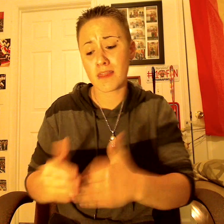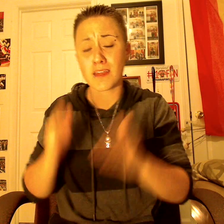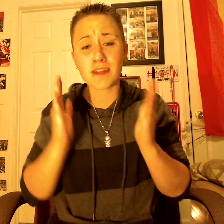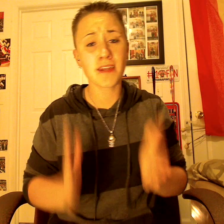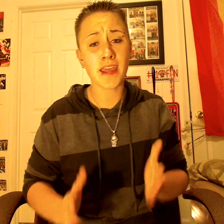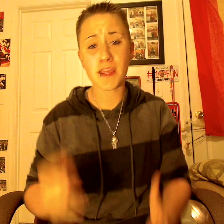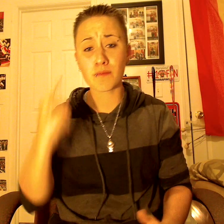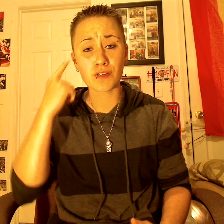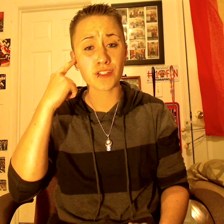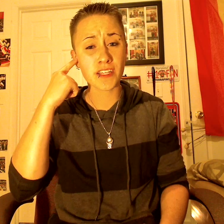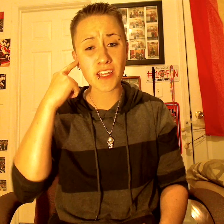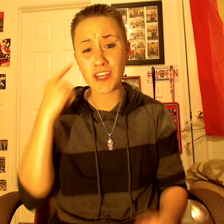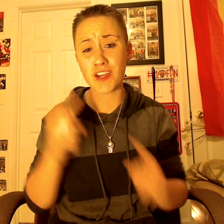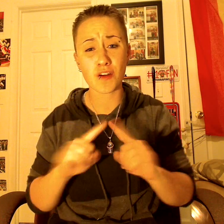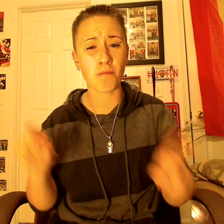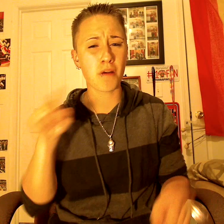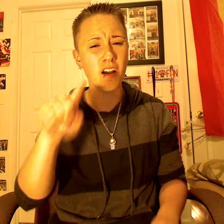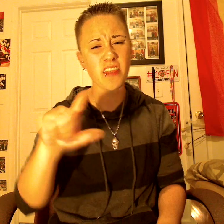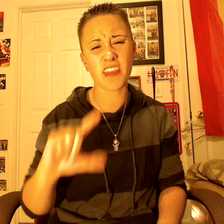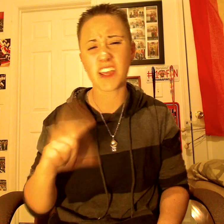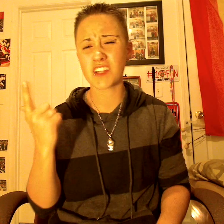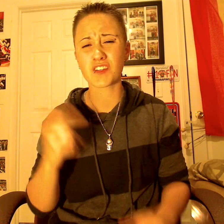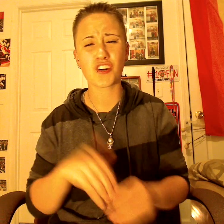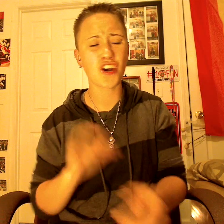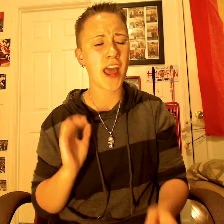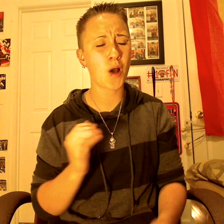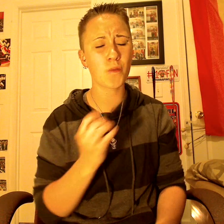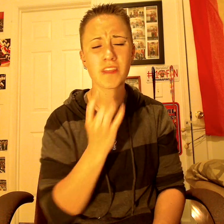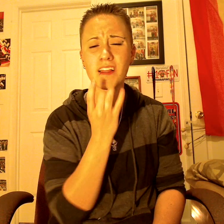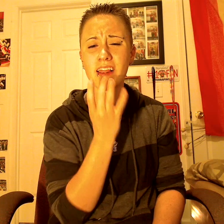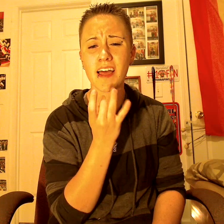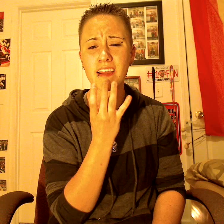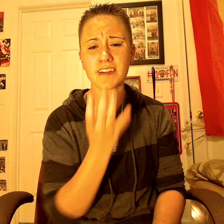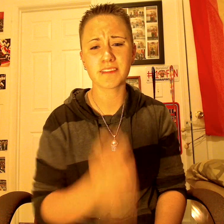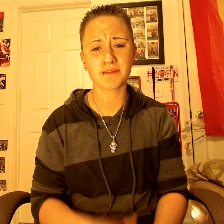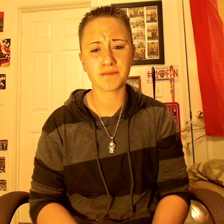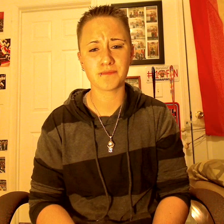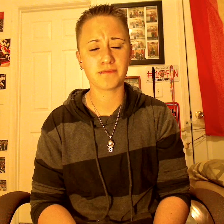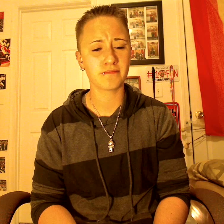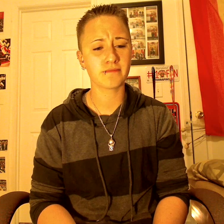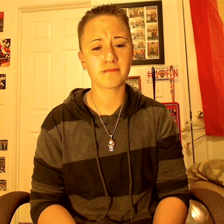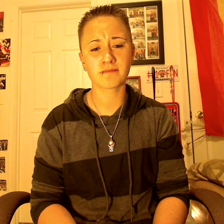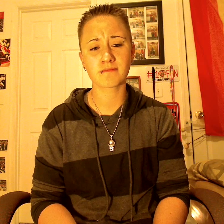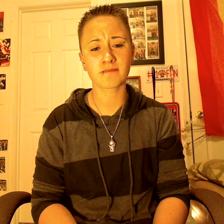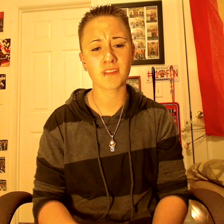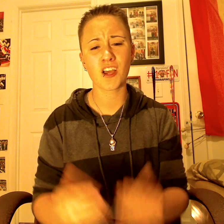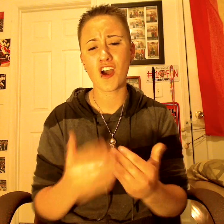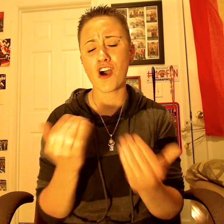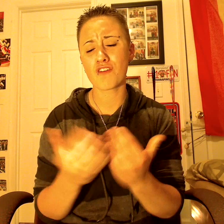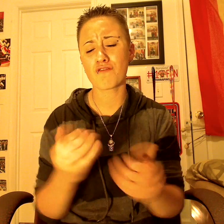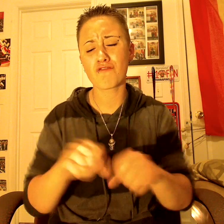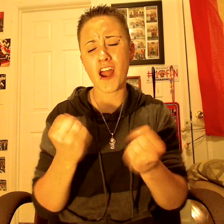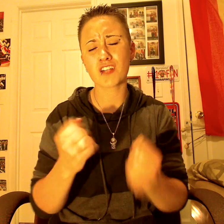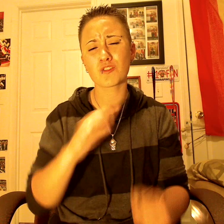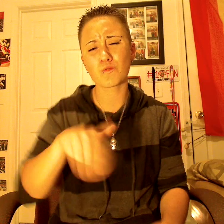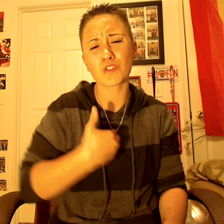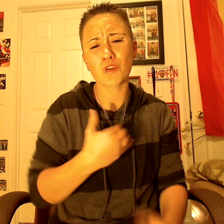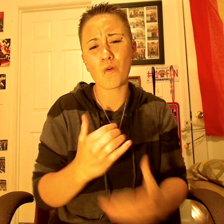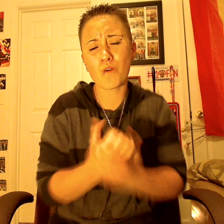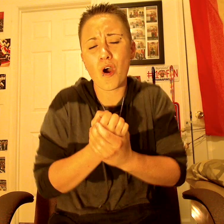The neighbors hear, but they turn out the light. A fragile soul